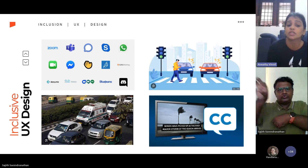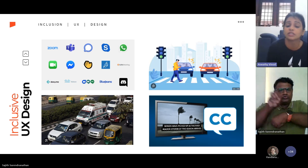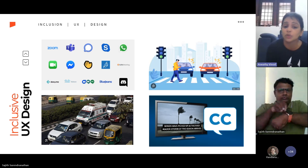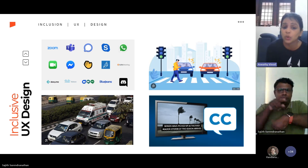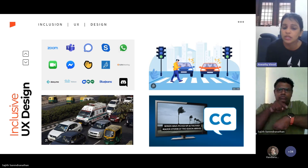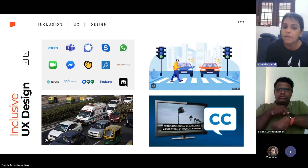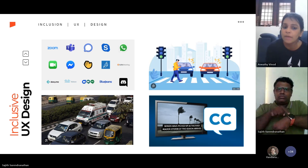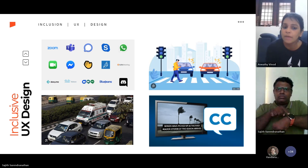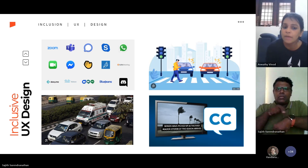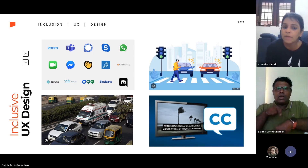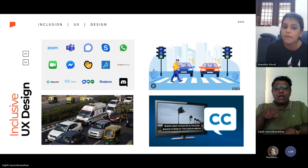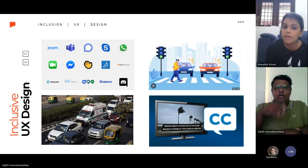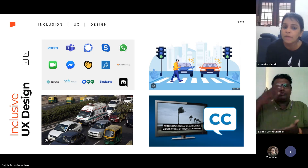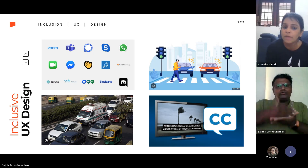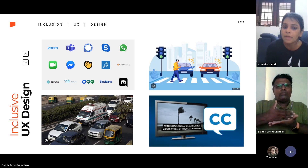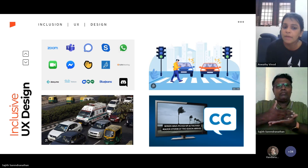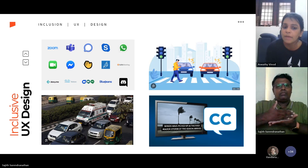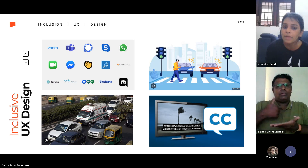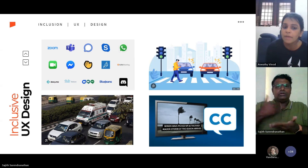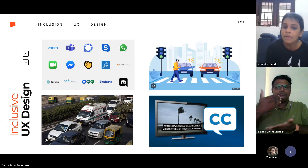people crossing the roads,